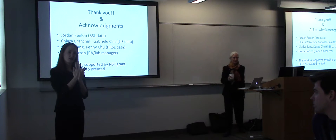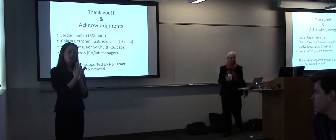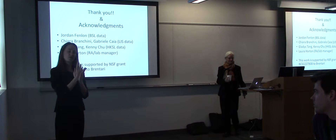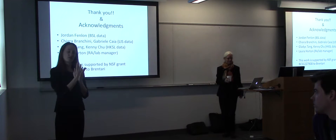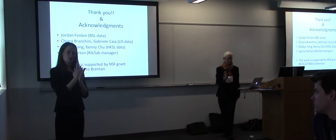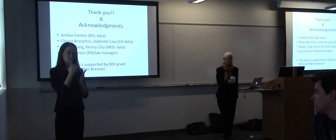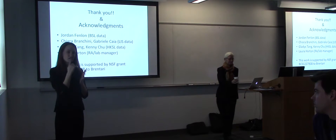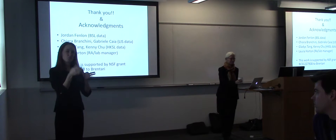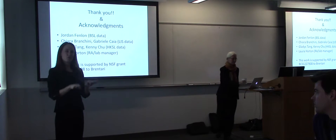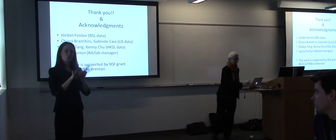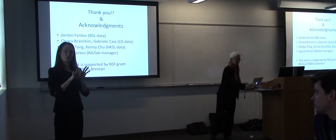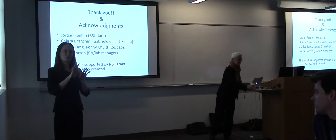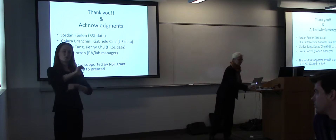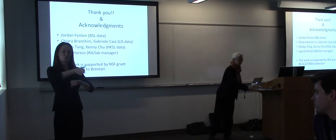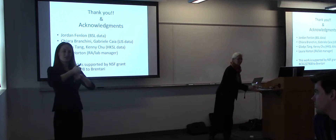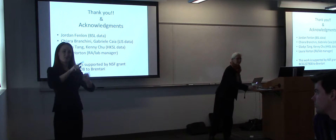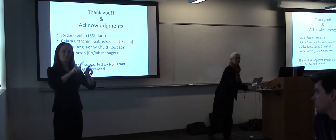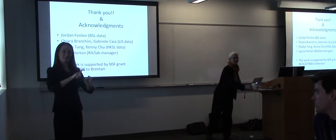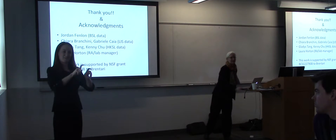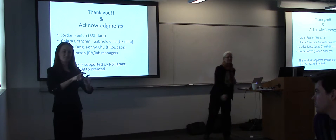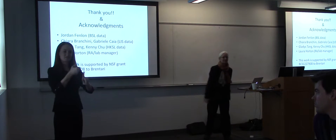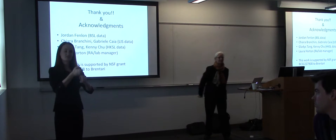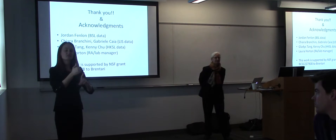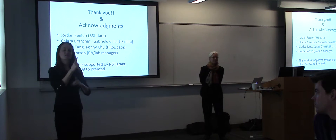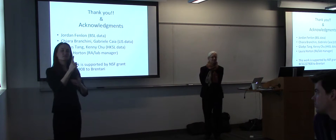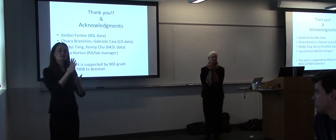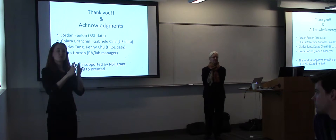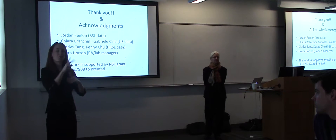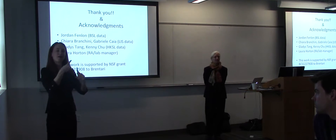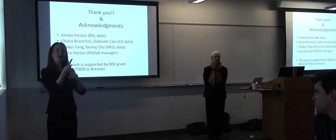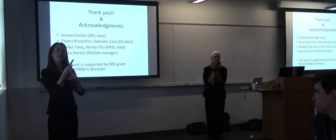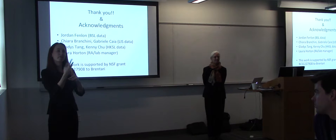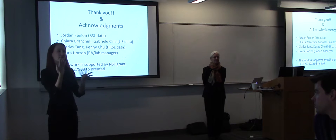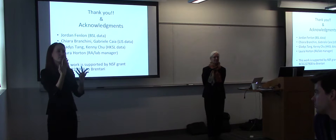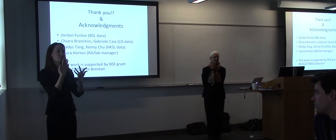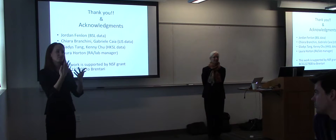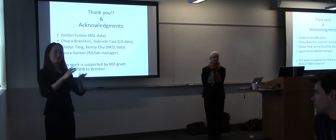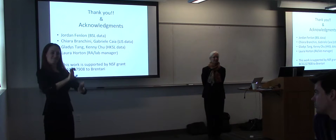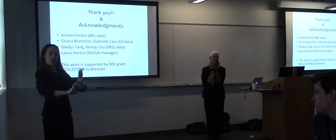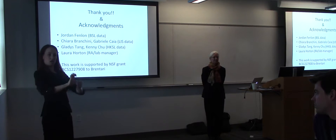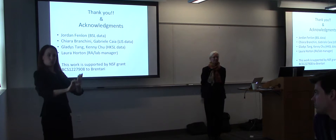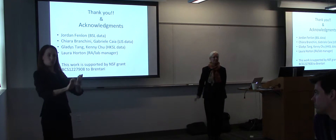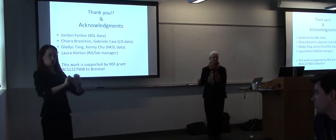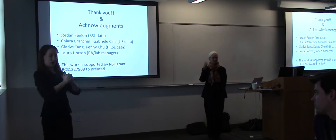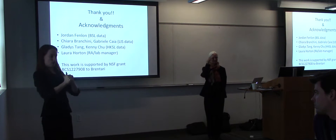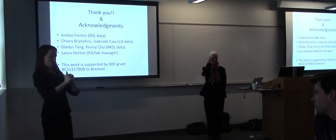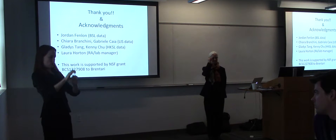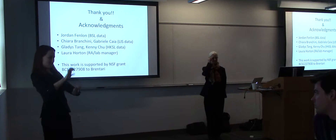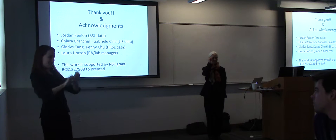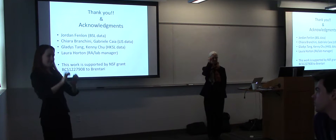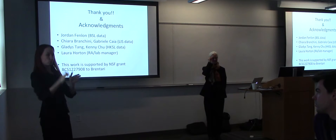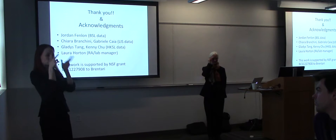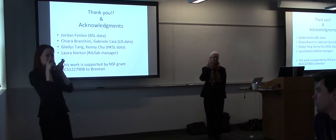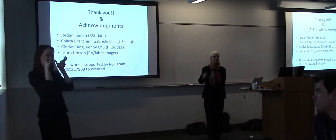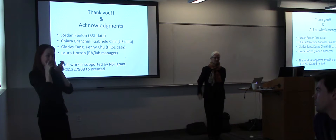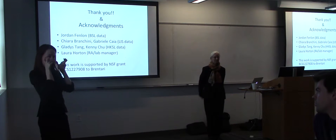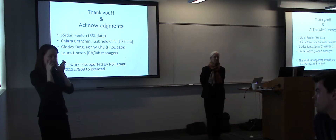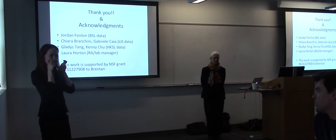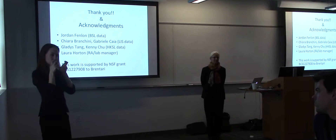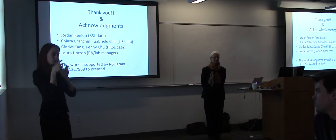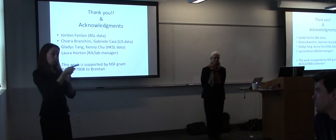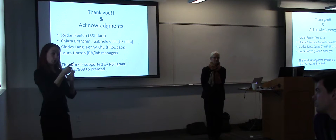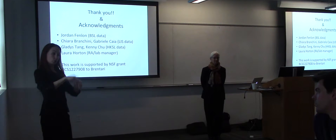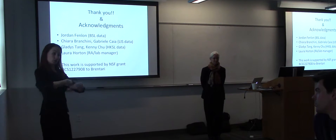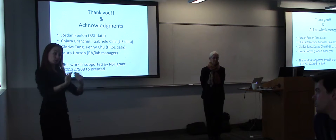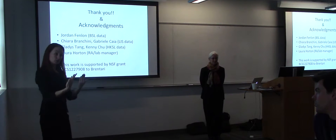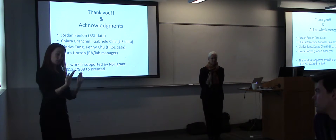to design a test or to design some sort of an evaluative measure that was receptive, where you gave